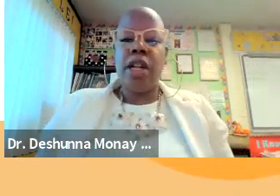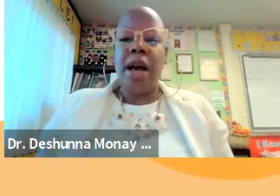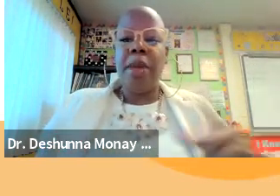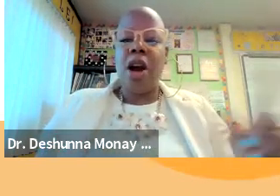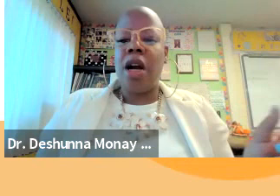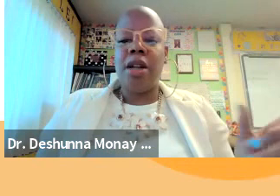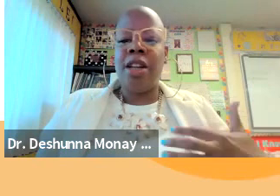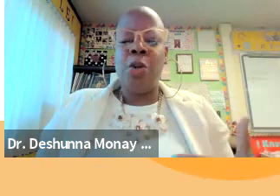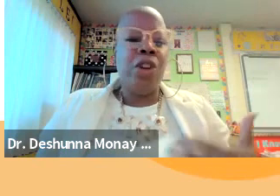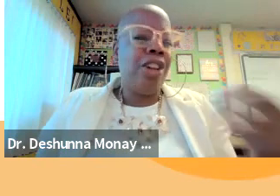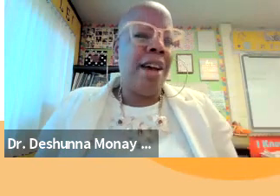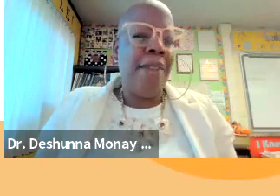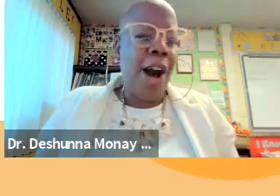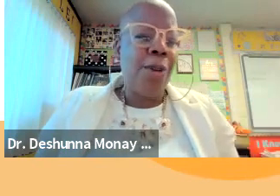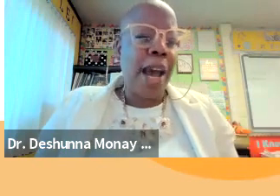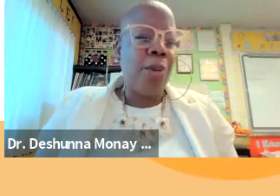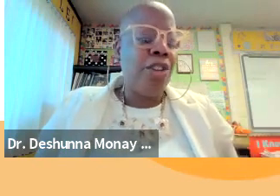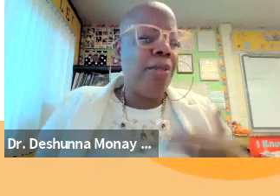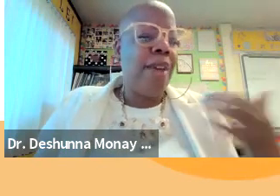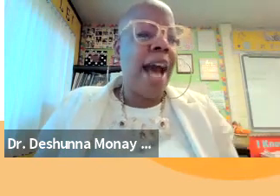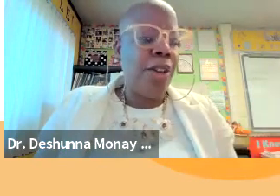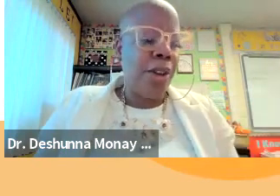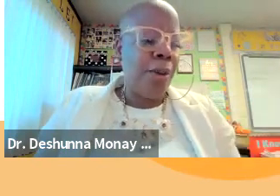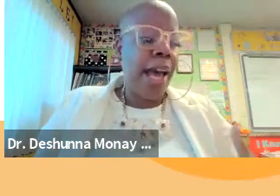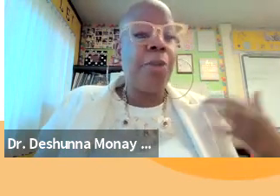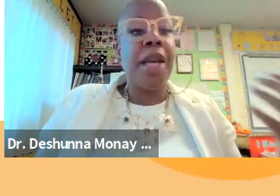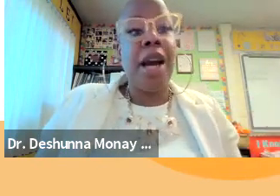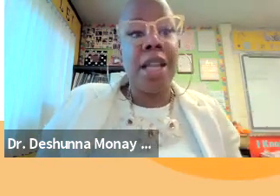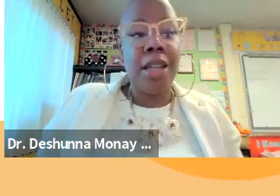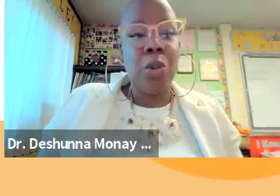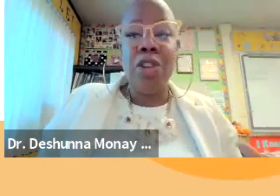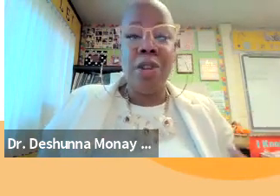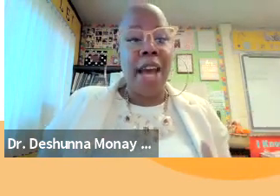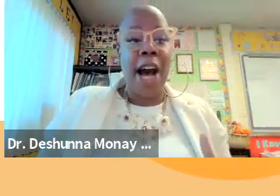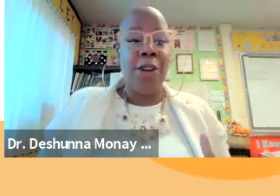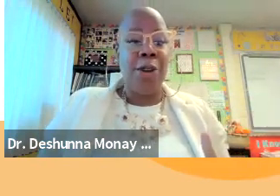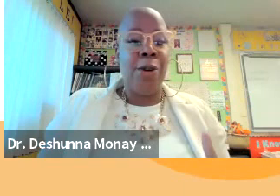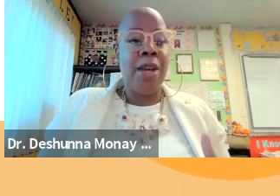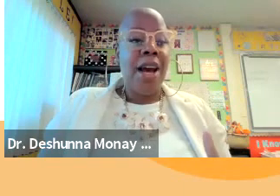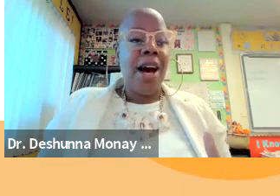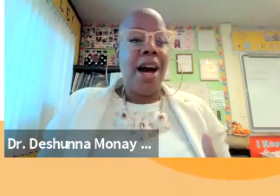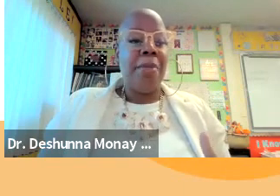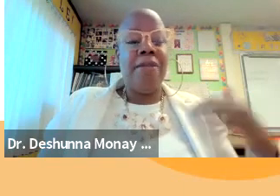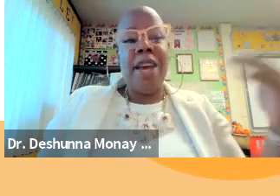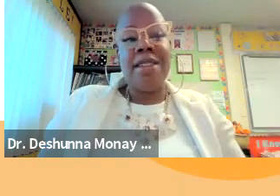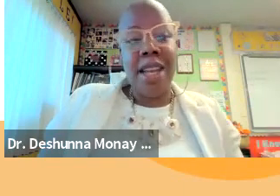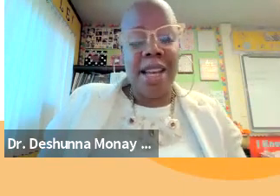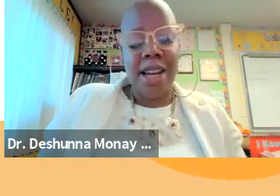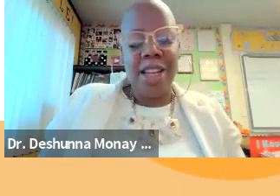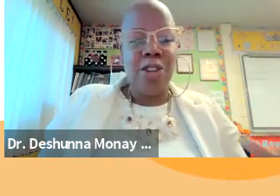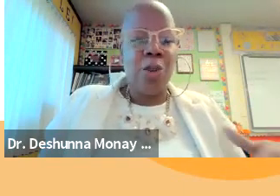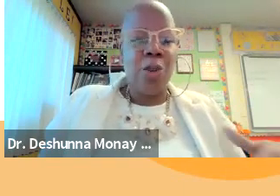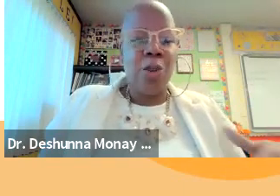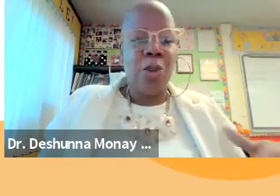Which should not be we should not value that. We should value helping others. We should value investing